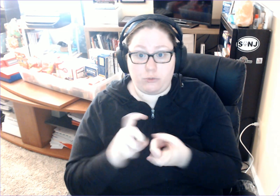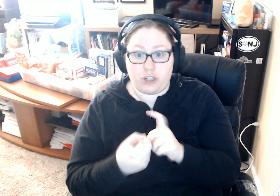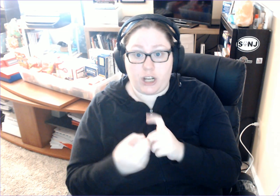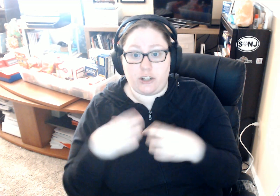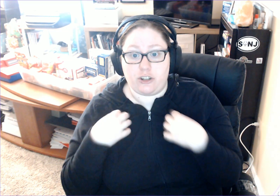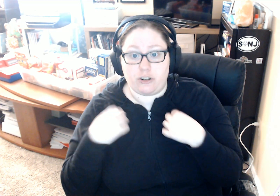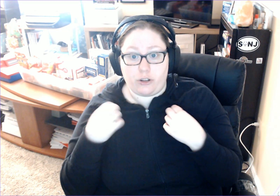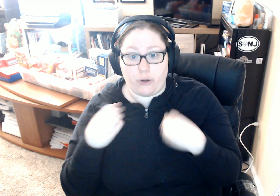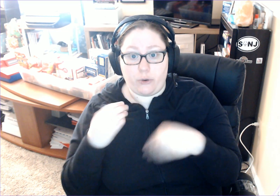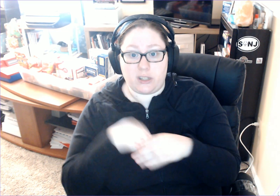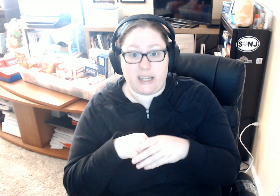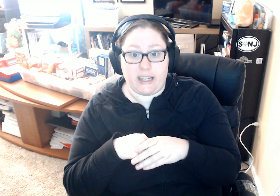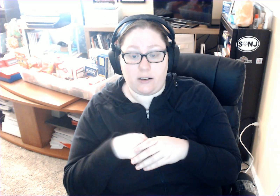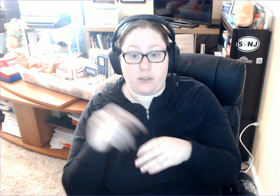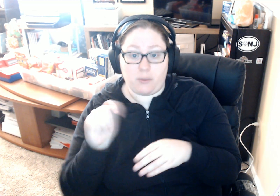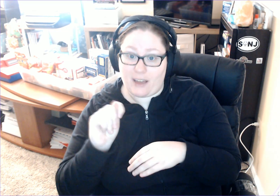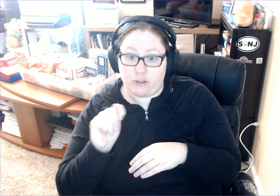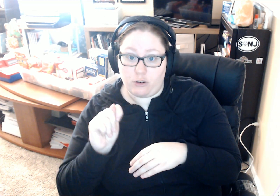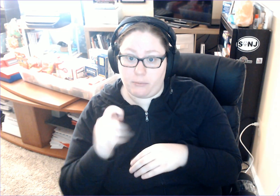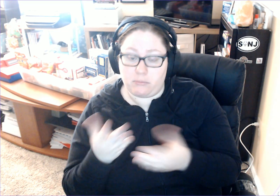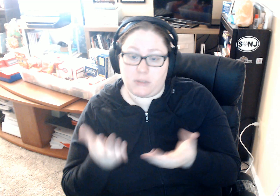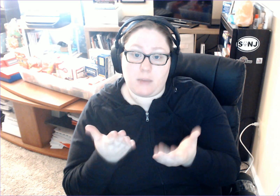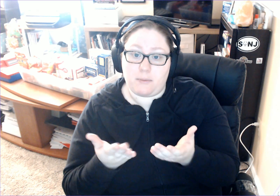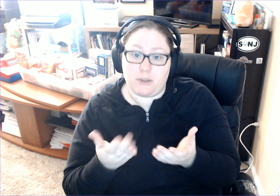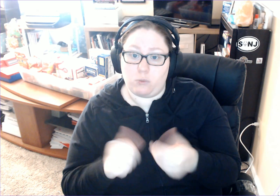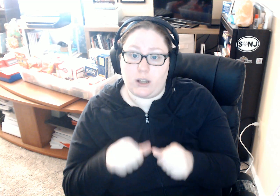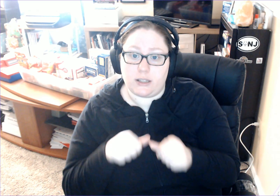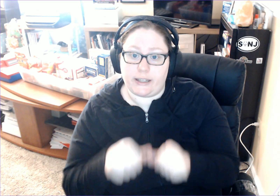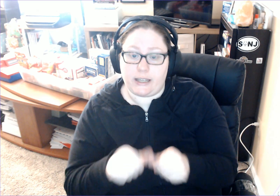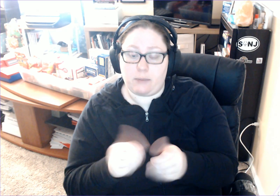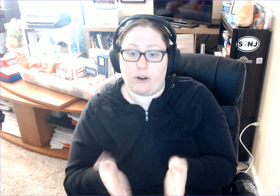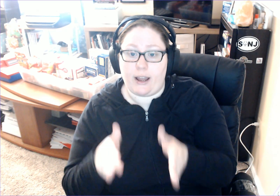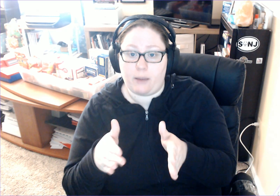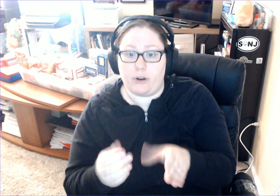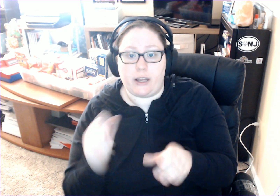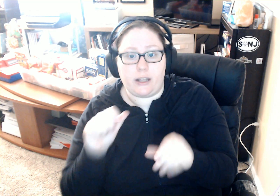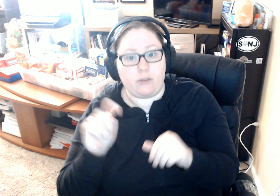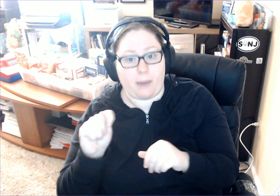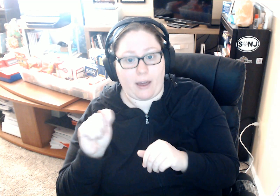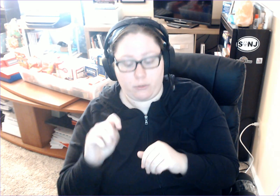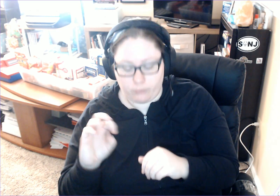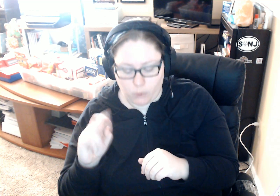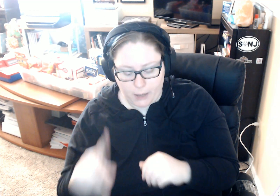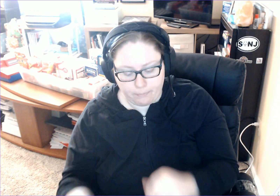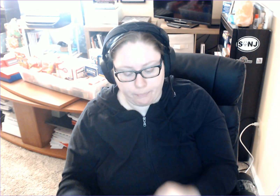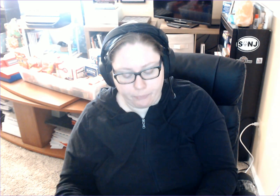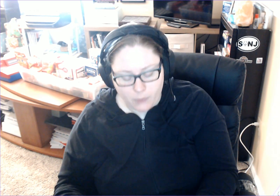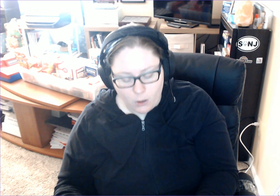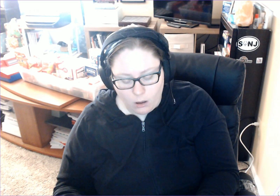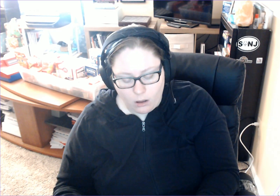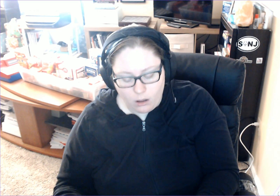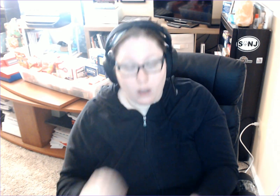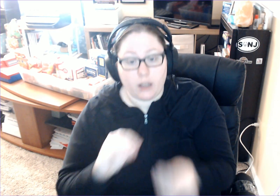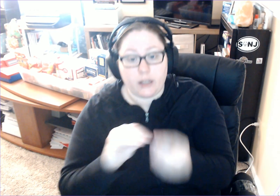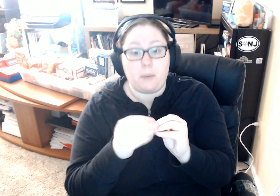your clothes in the bathroom, then maybe you want to keep your hamper in the bathroom. Okay? Number